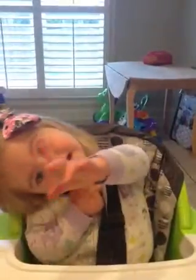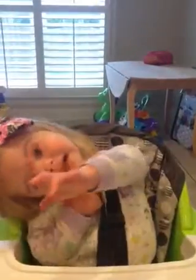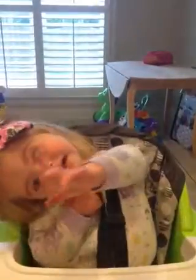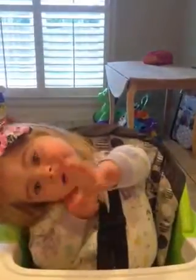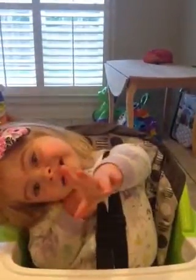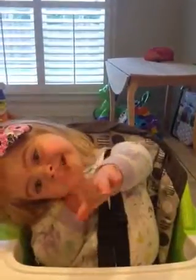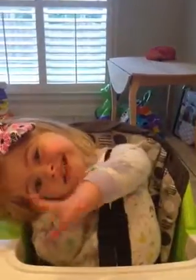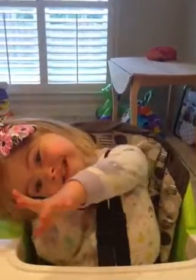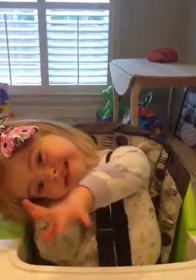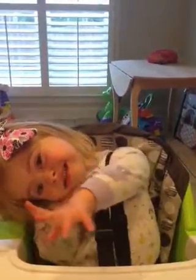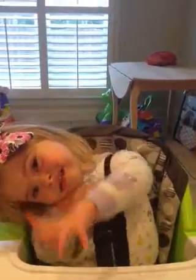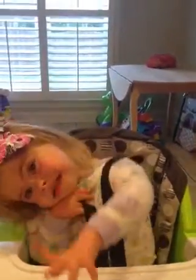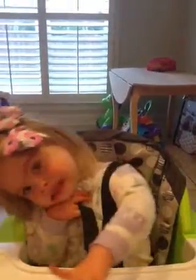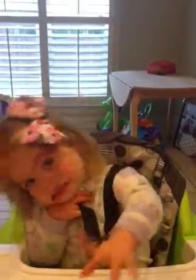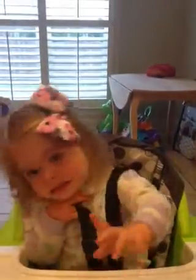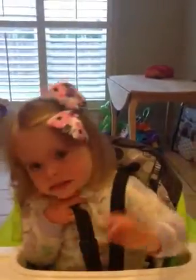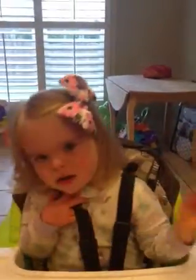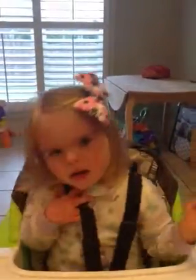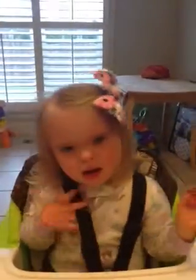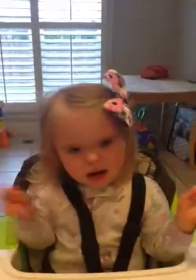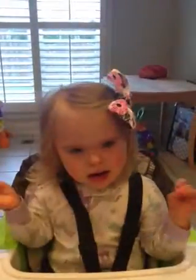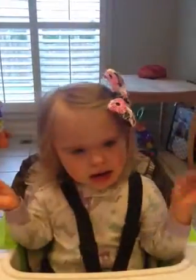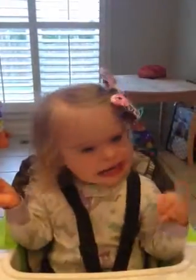what if we want to play? What do we say? Play.